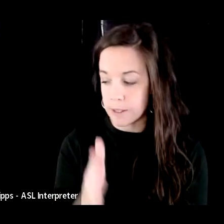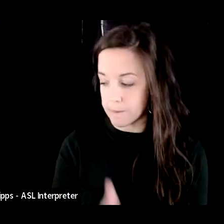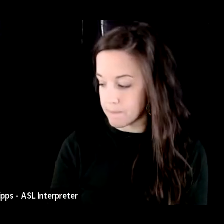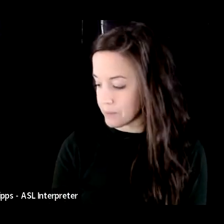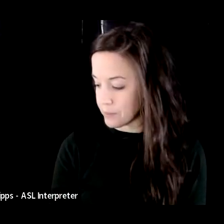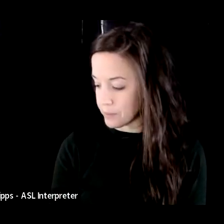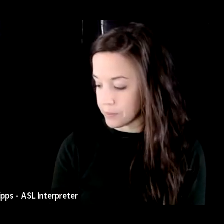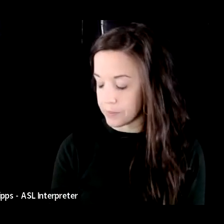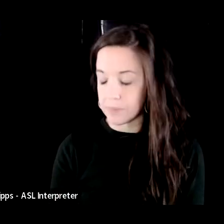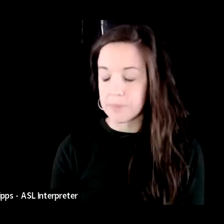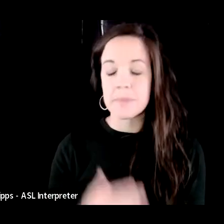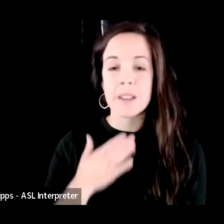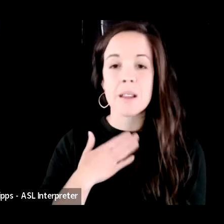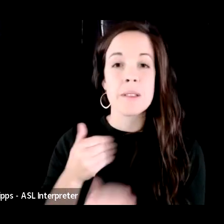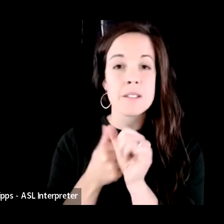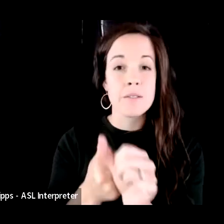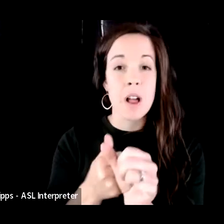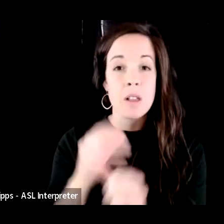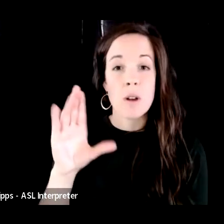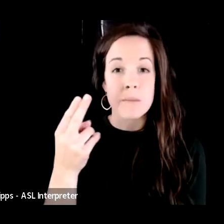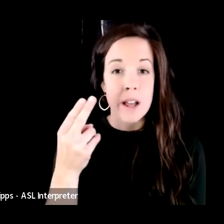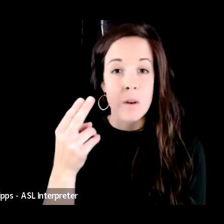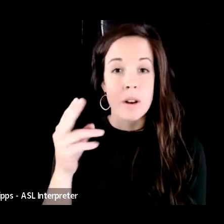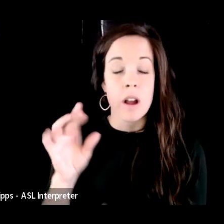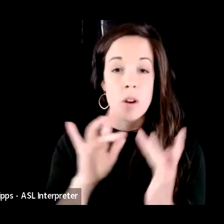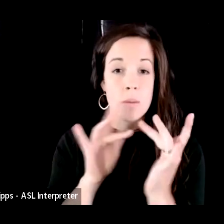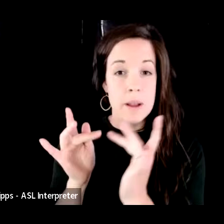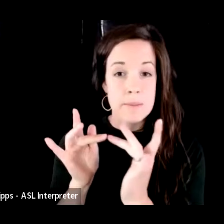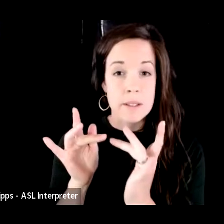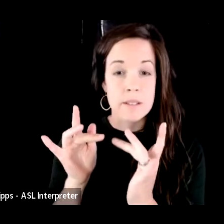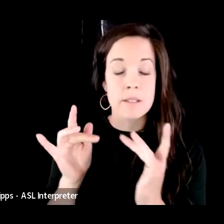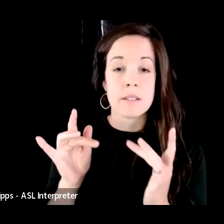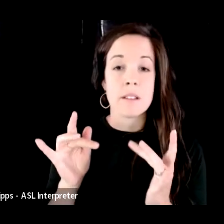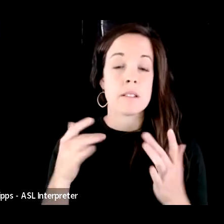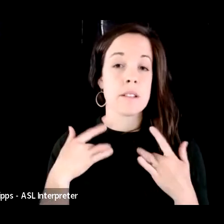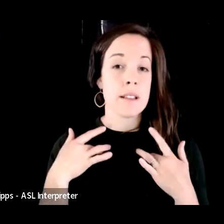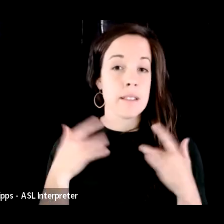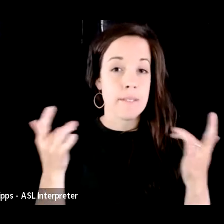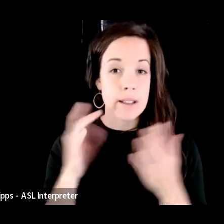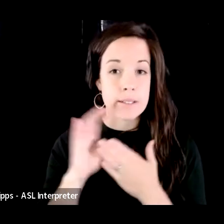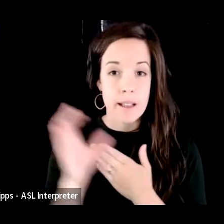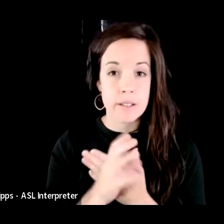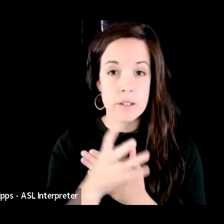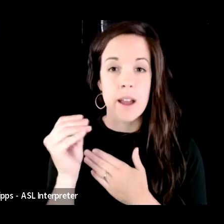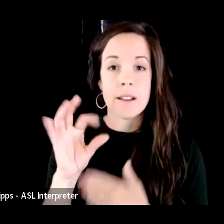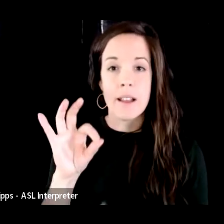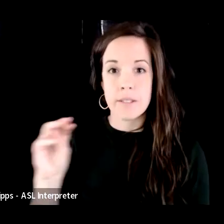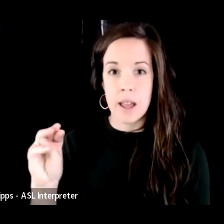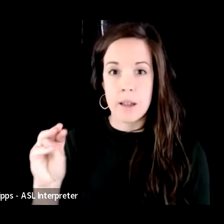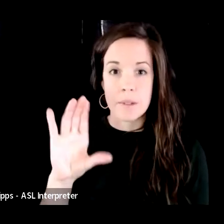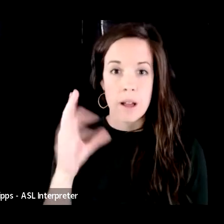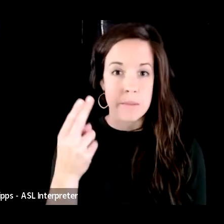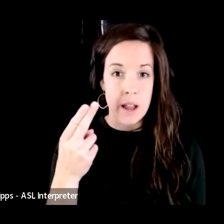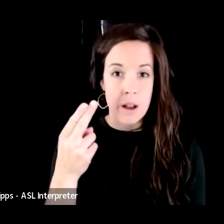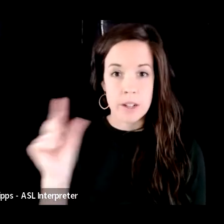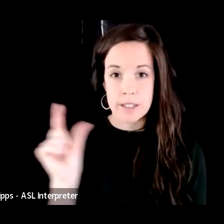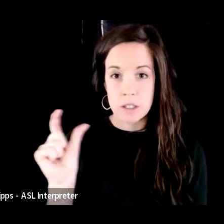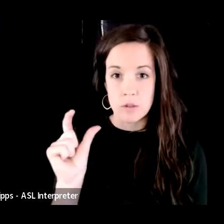Please follow Common Hour on our webpage, the Presence Events calendar, and our FNM Common Hour Instagram